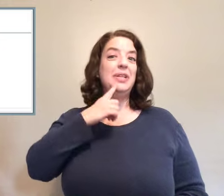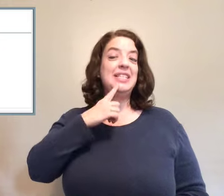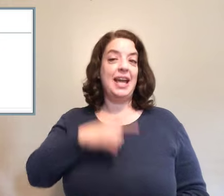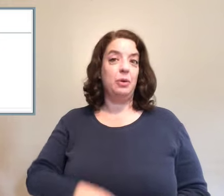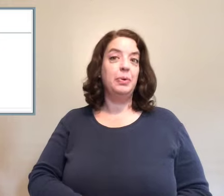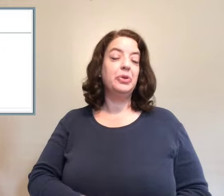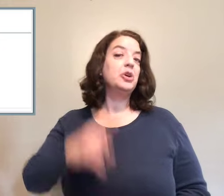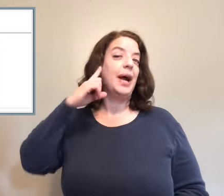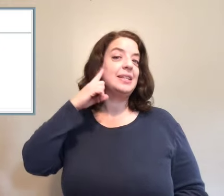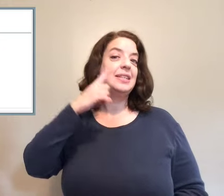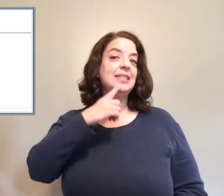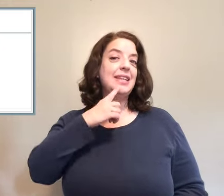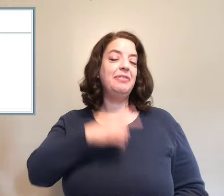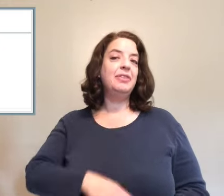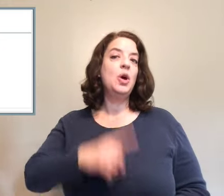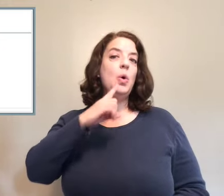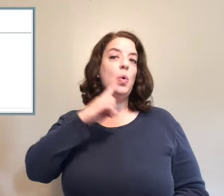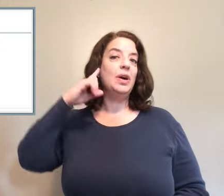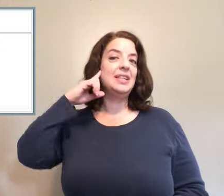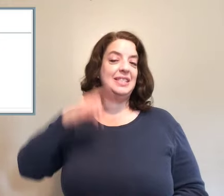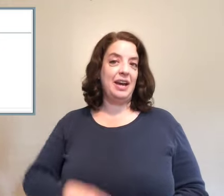it down. Both are correct. Deaf or deaf.